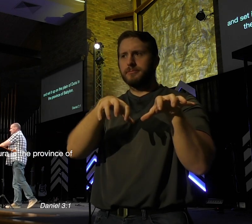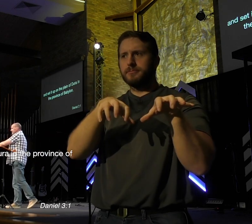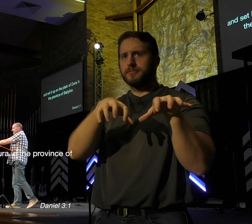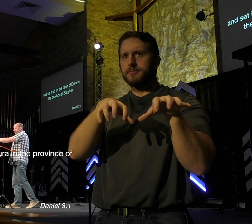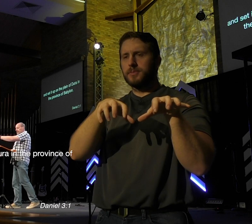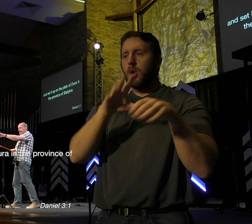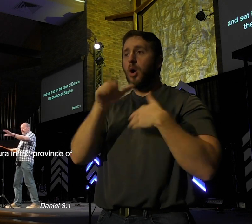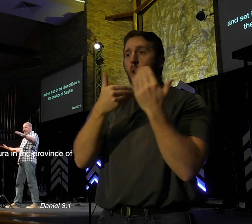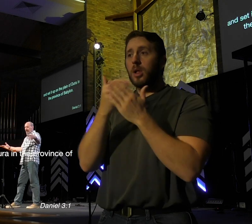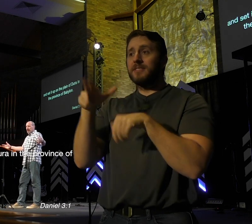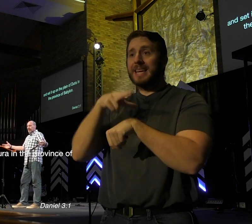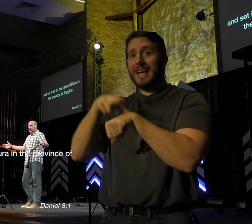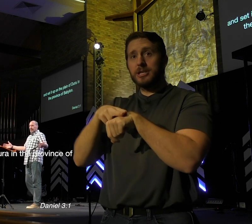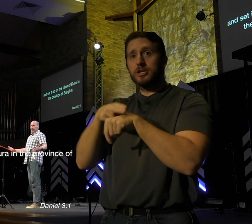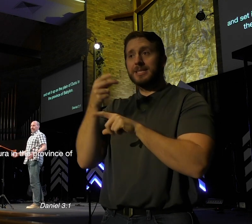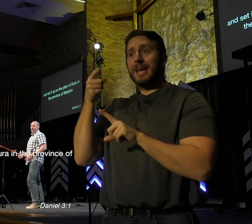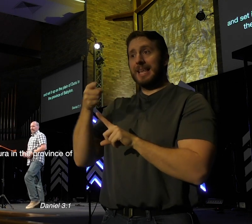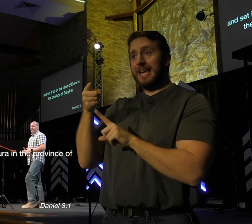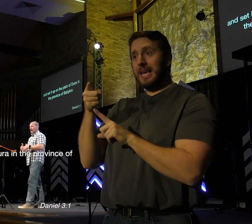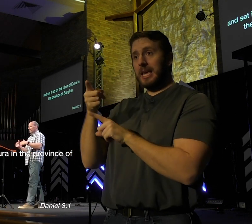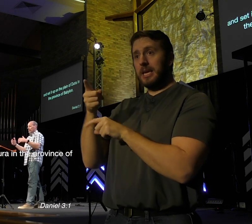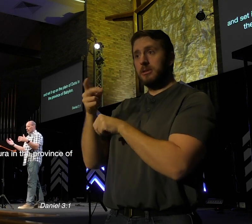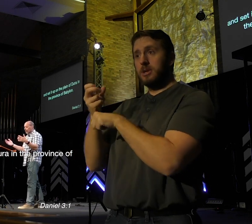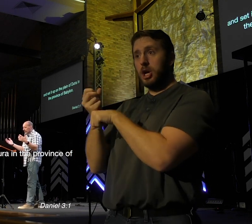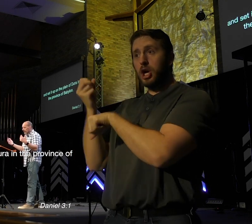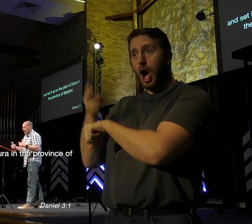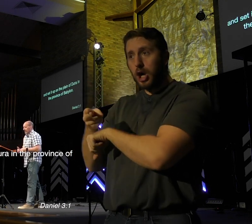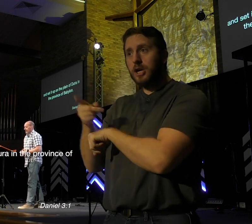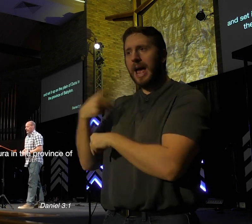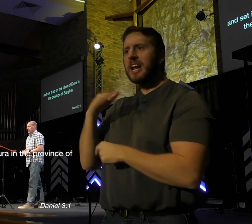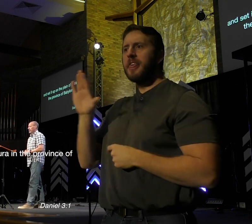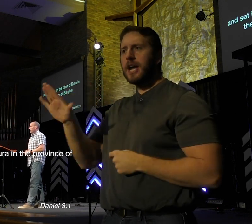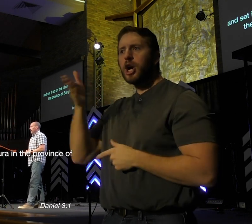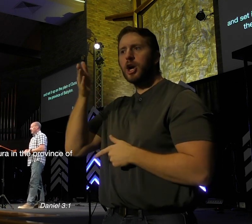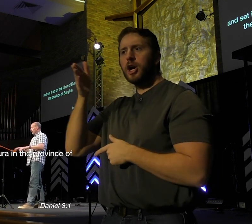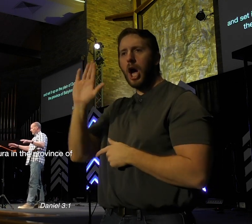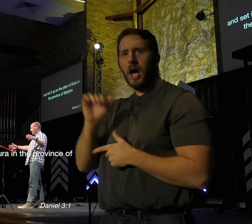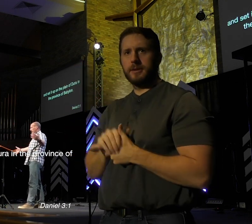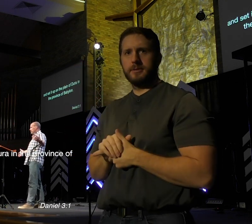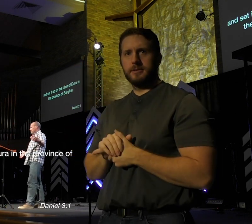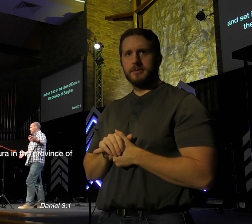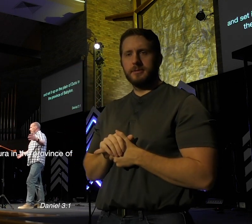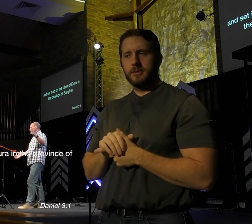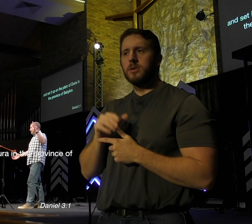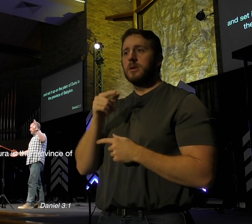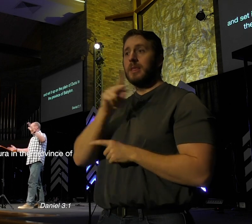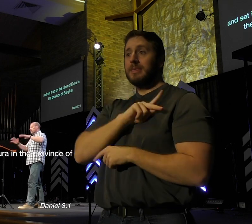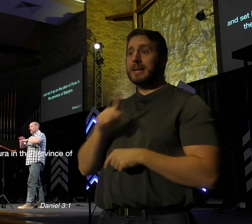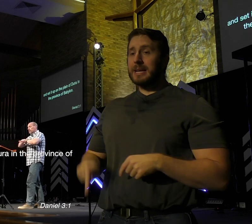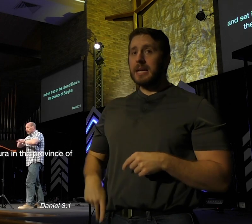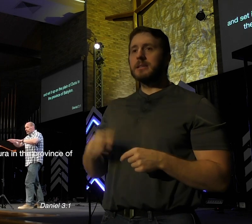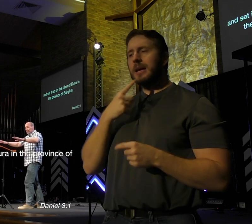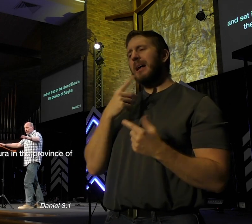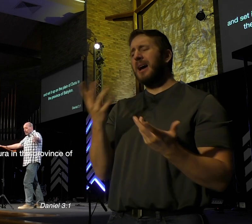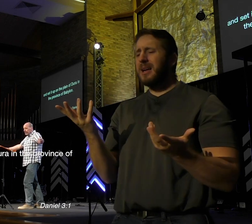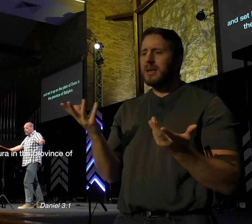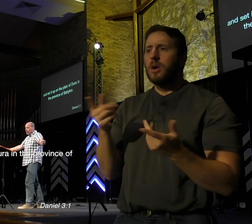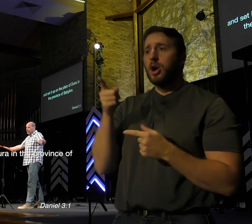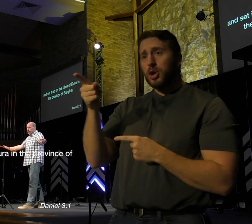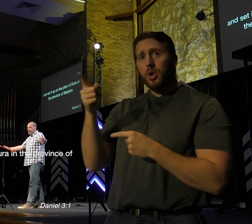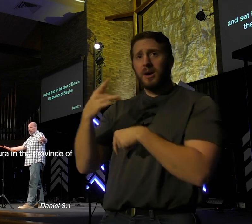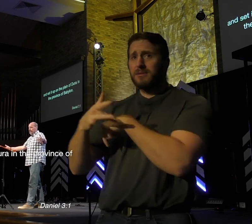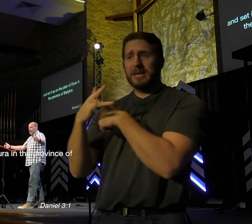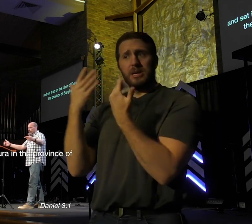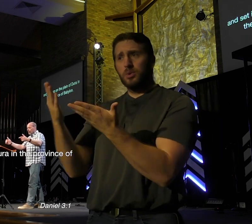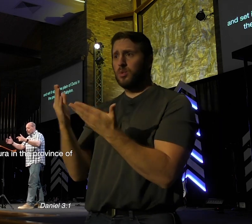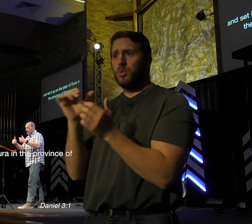that all of these nations that he conquered, they had their own gods. And what Nebuchadnezzar was saying with this statue is like, look, you're free